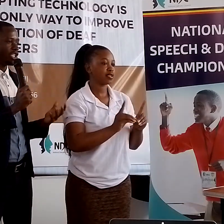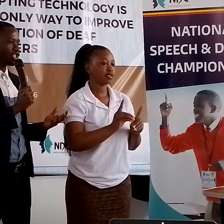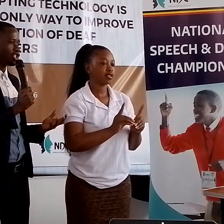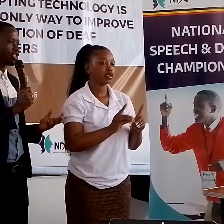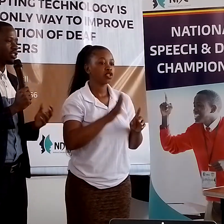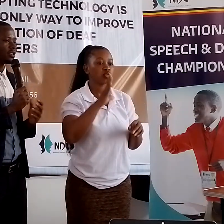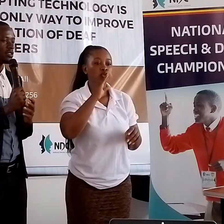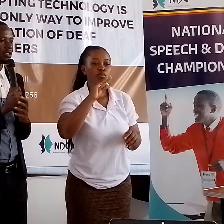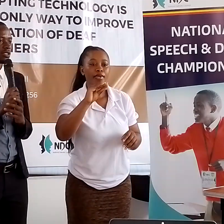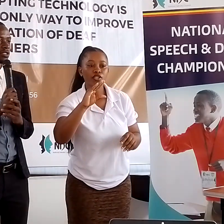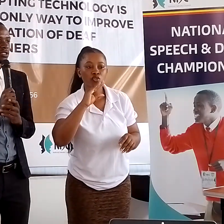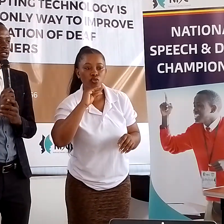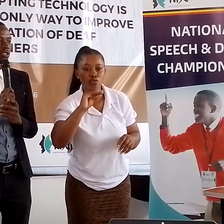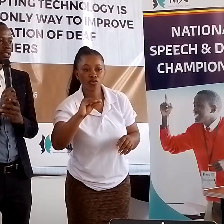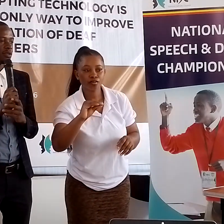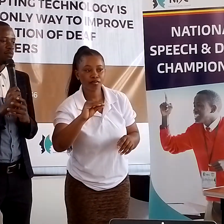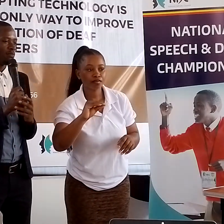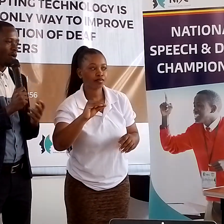speech,